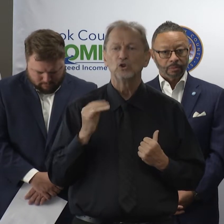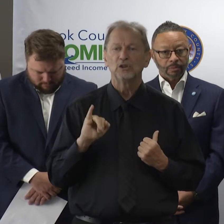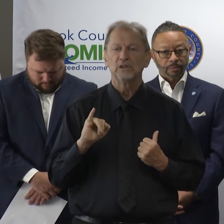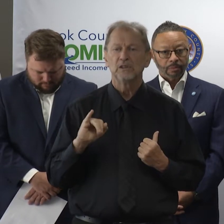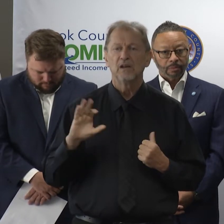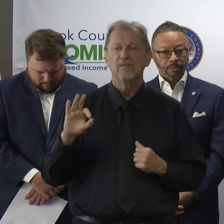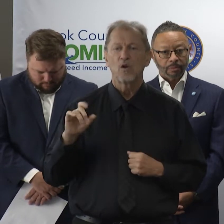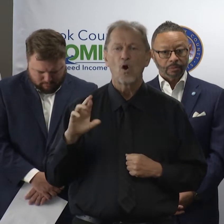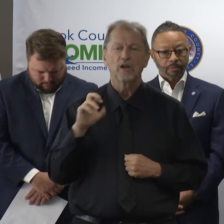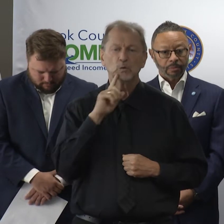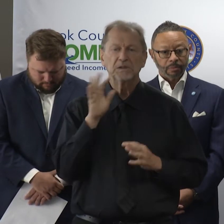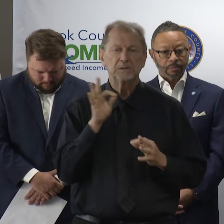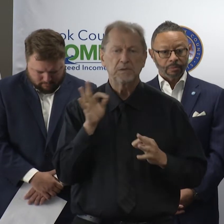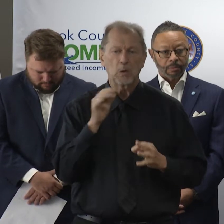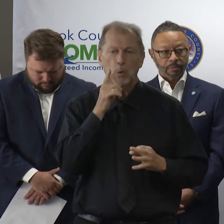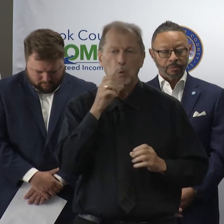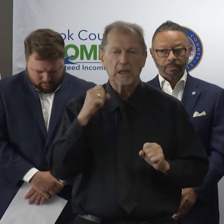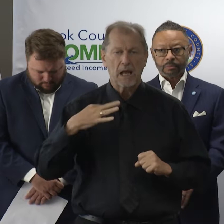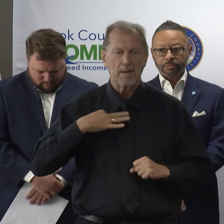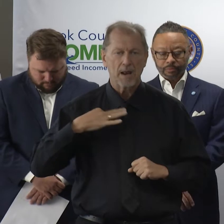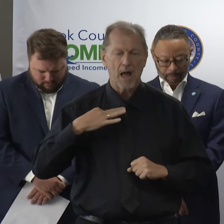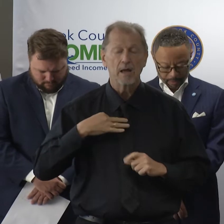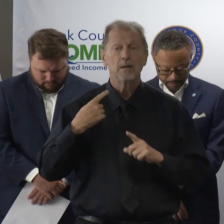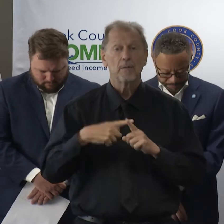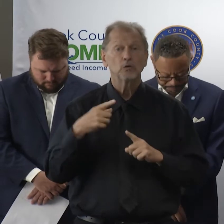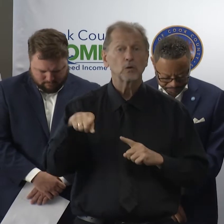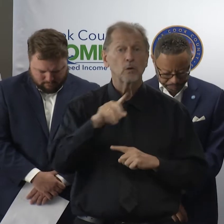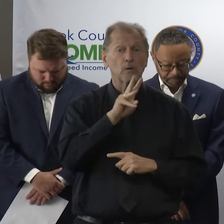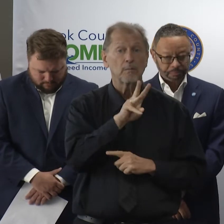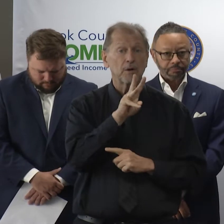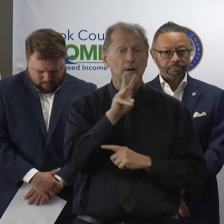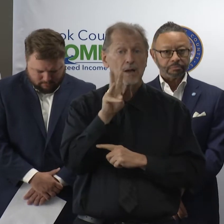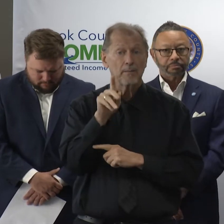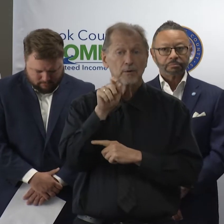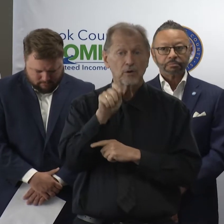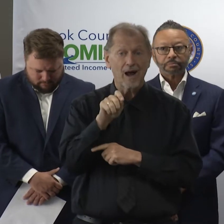minutes. We also invite everyone to go to